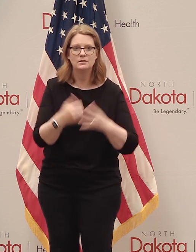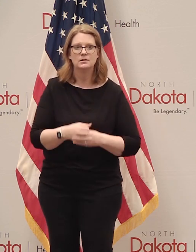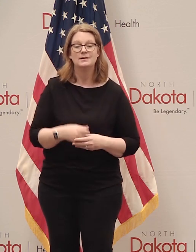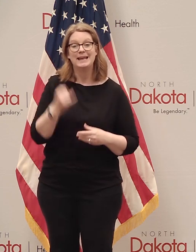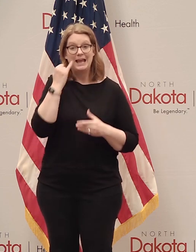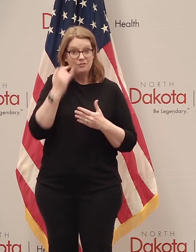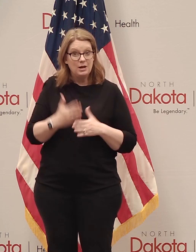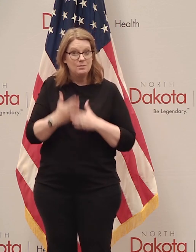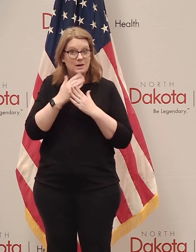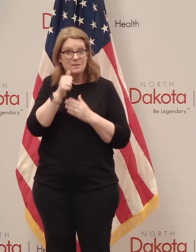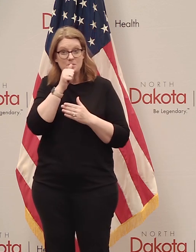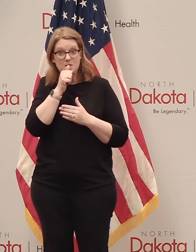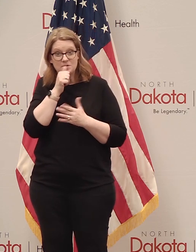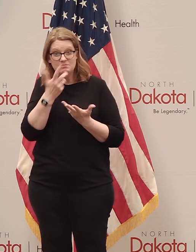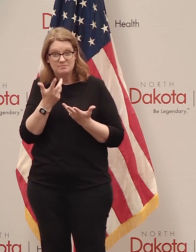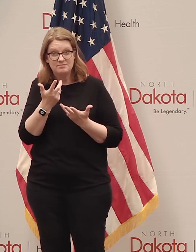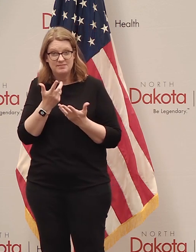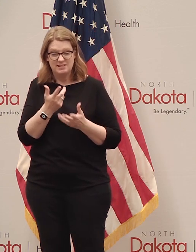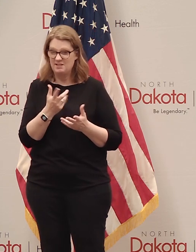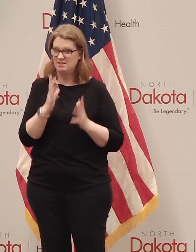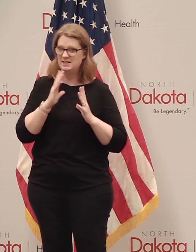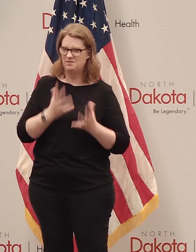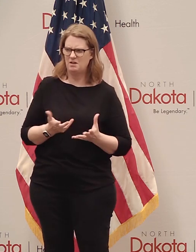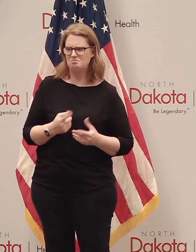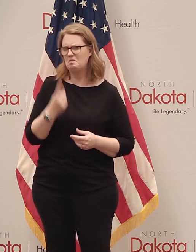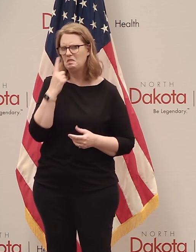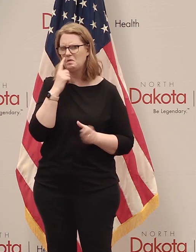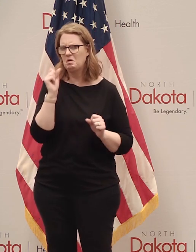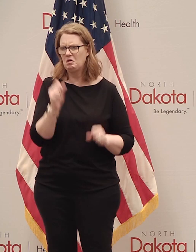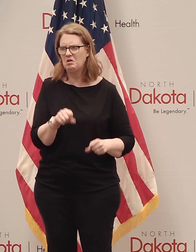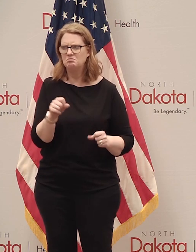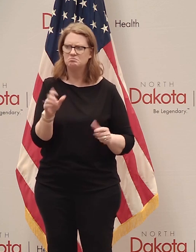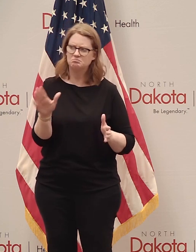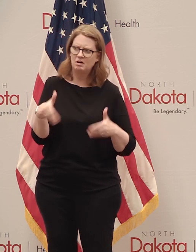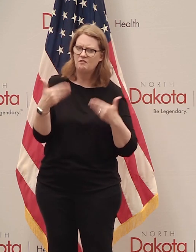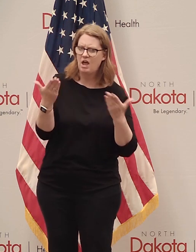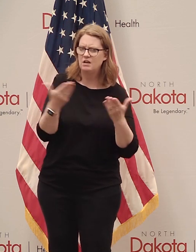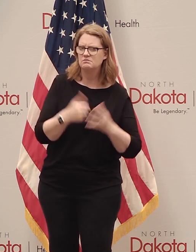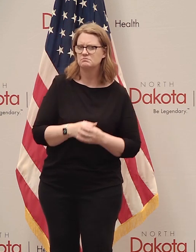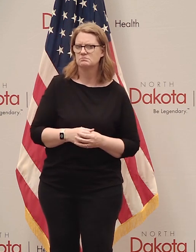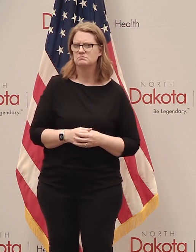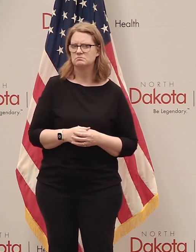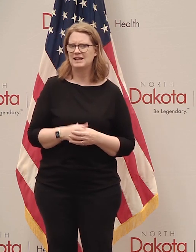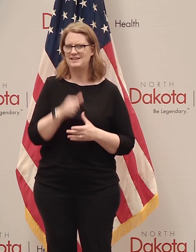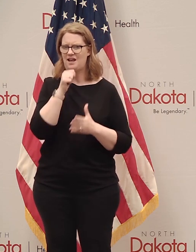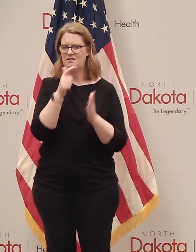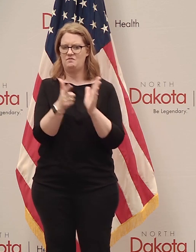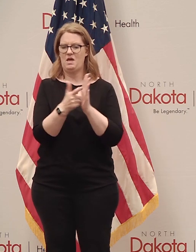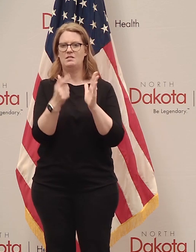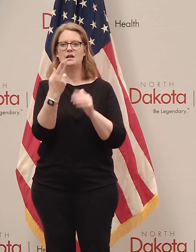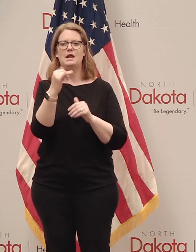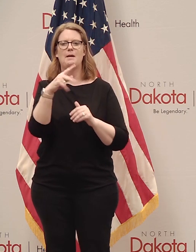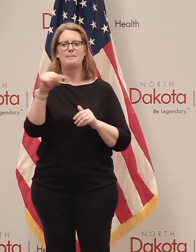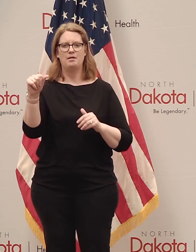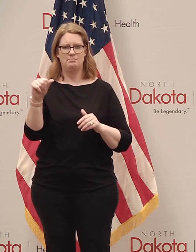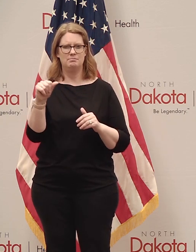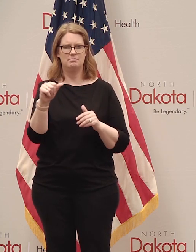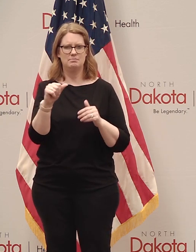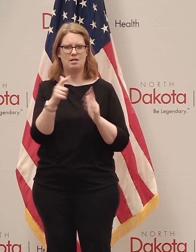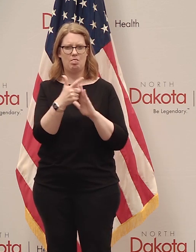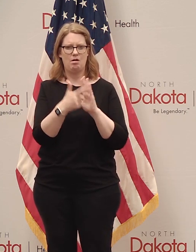we can protect personal privacy, that would be one I think we could share without affecting any HIPAA laws. So that would be one for us to look